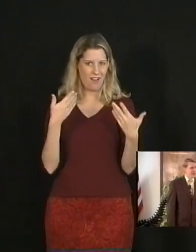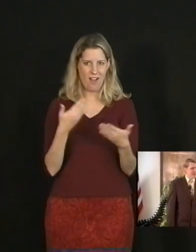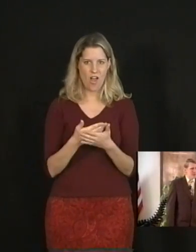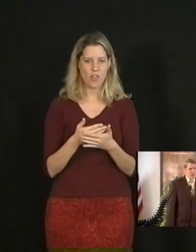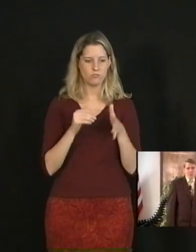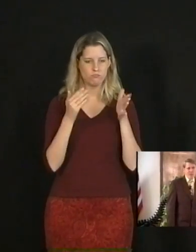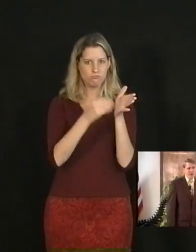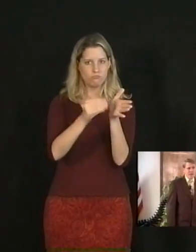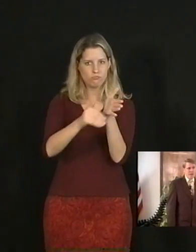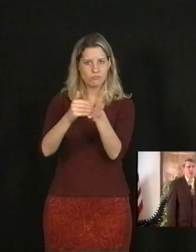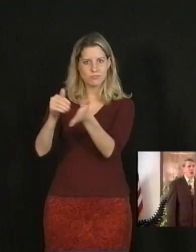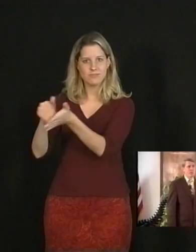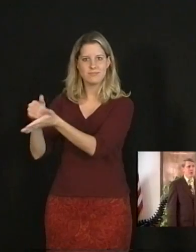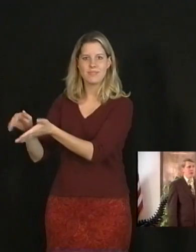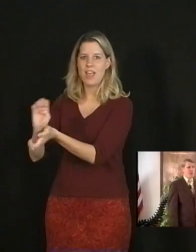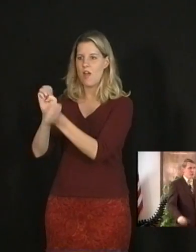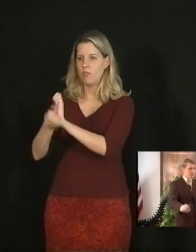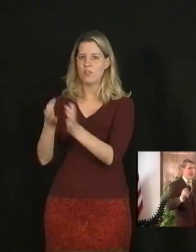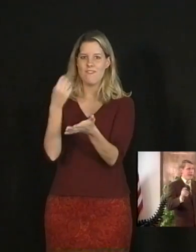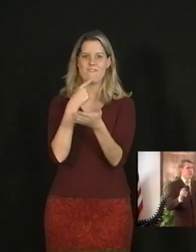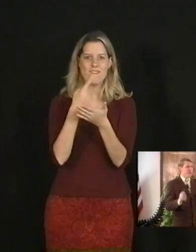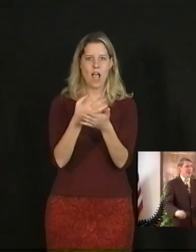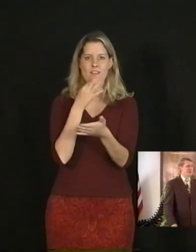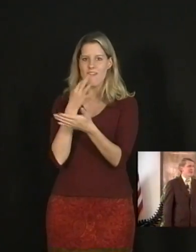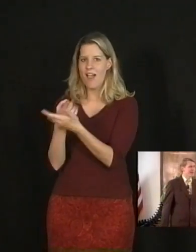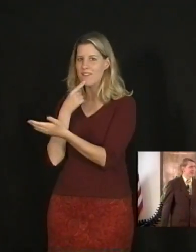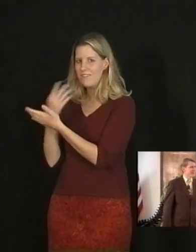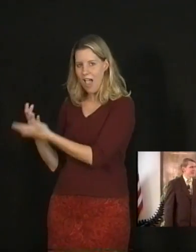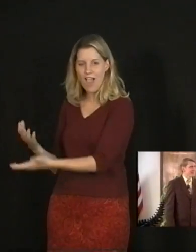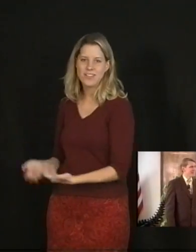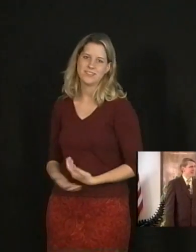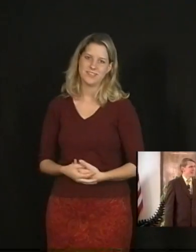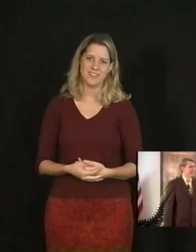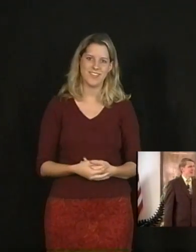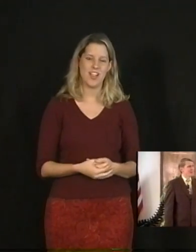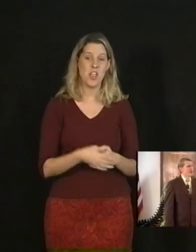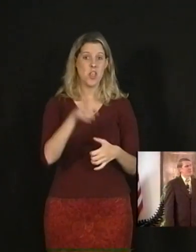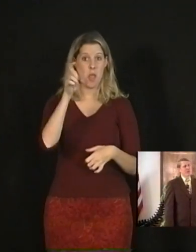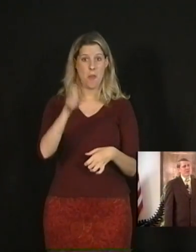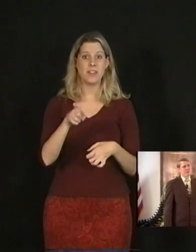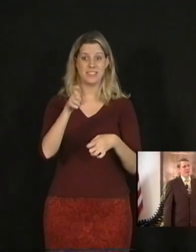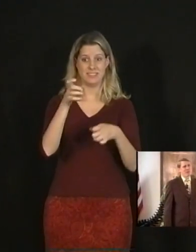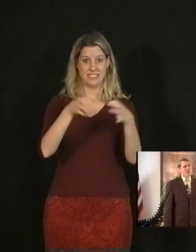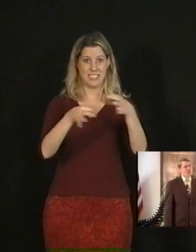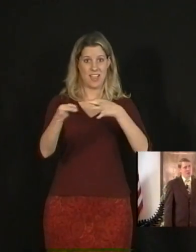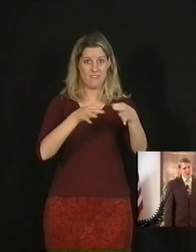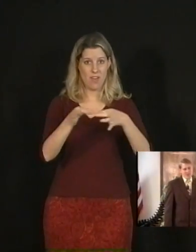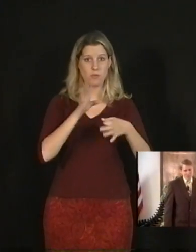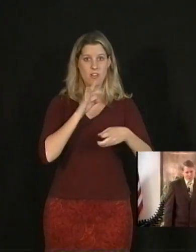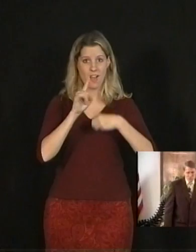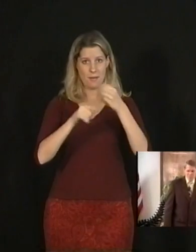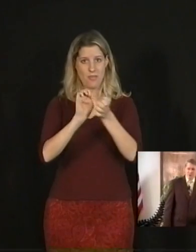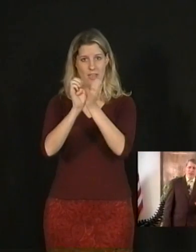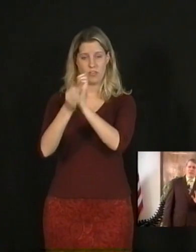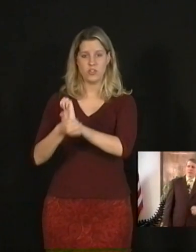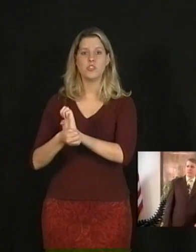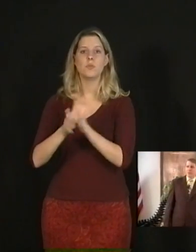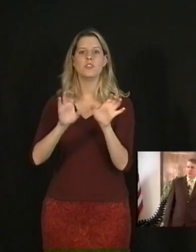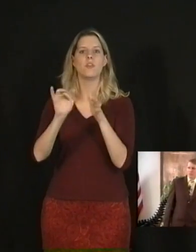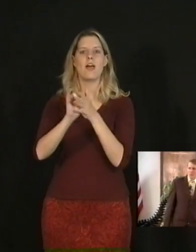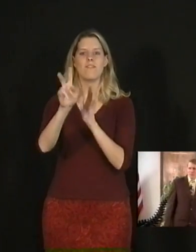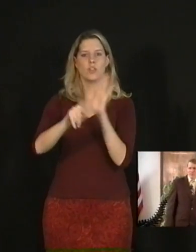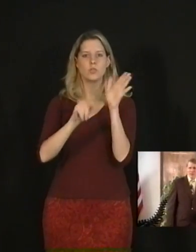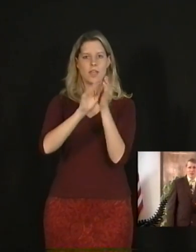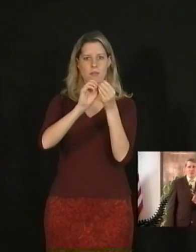That's all it is. They just keep repeating it. Oh, evolution's a fact, it's a fact, it's a fact. Well, you better define what you're talking about with evolution. We do that on